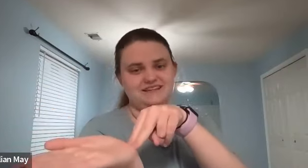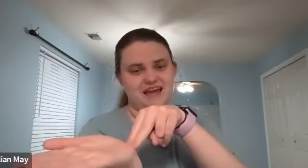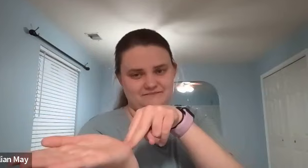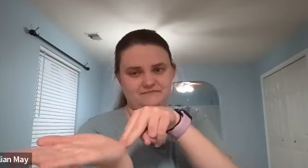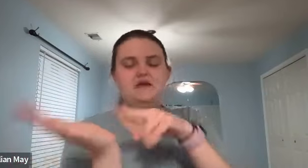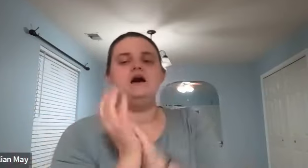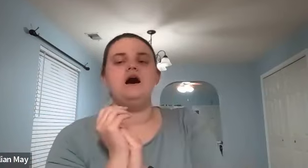Yeah.